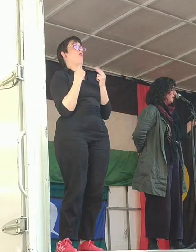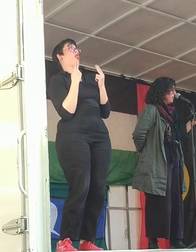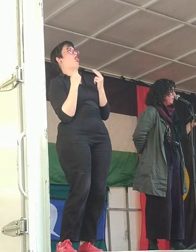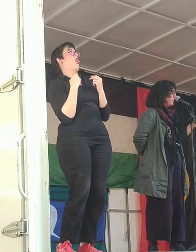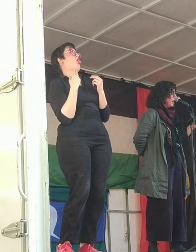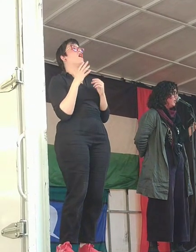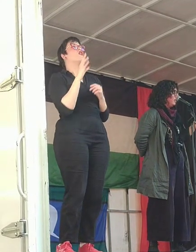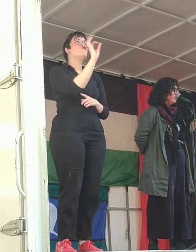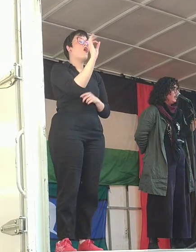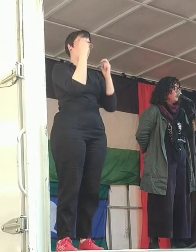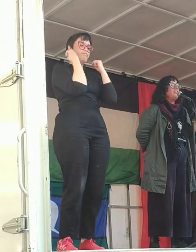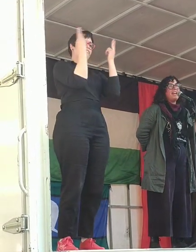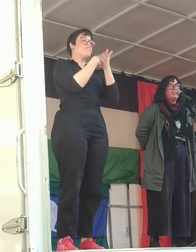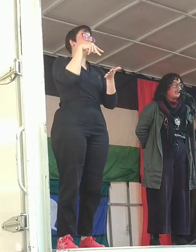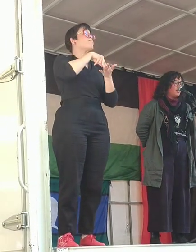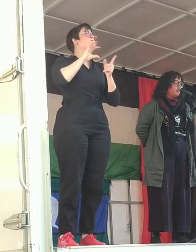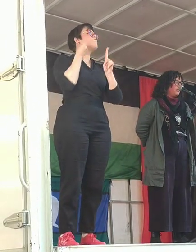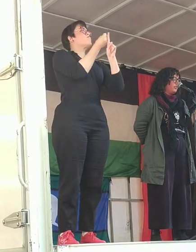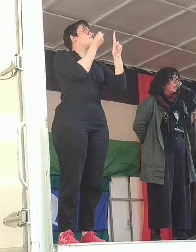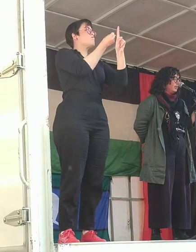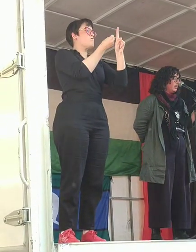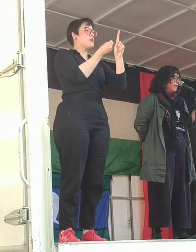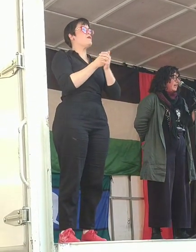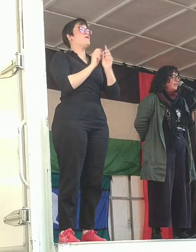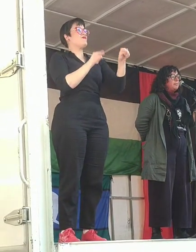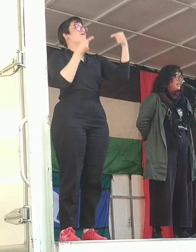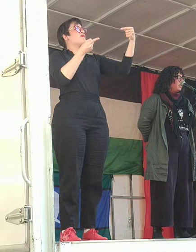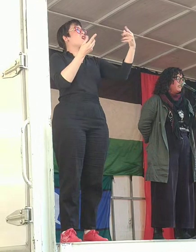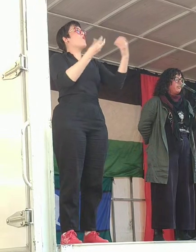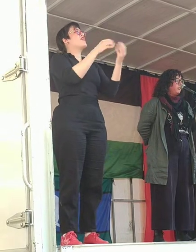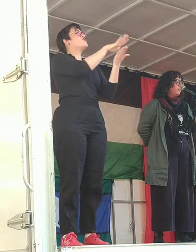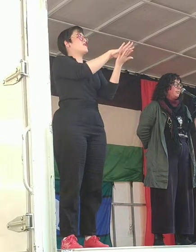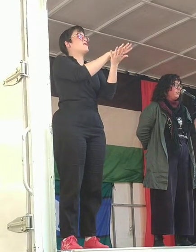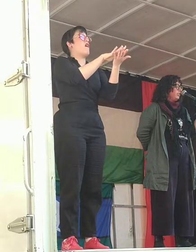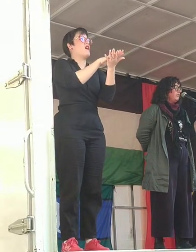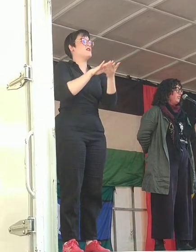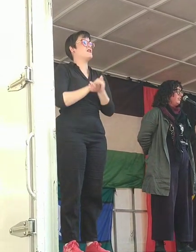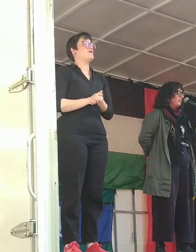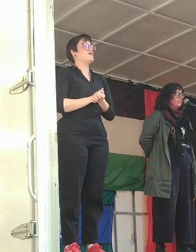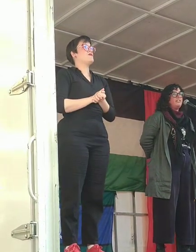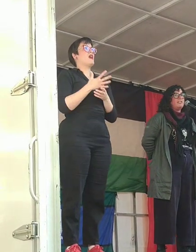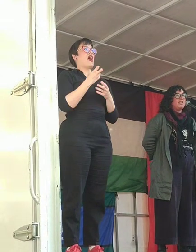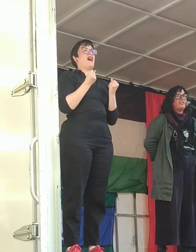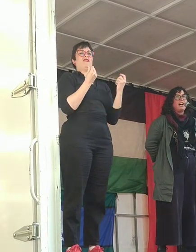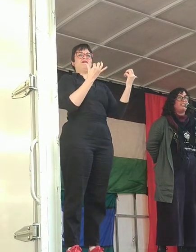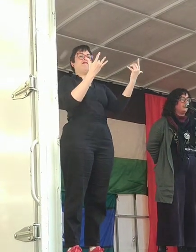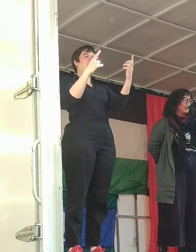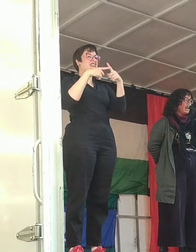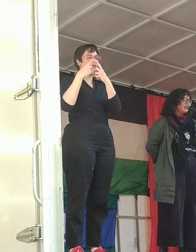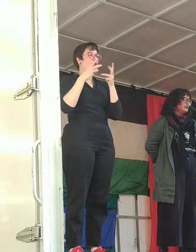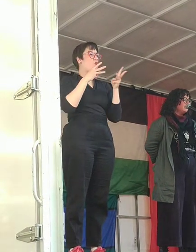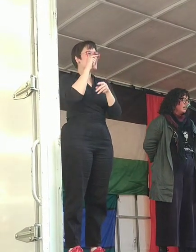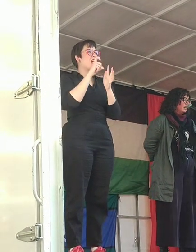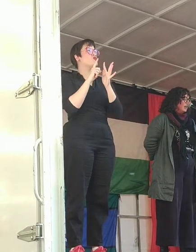to participate in genocide. We stand together in opposition, in as many different forms of opposition and resistance as there are